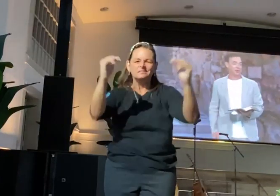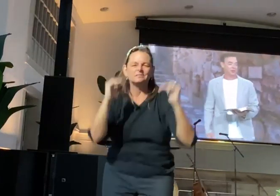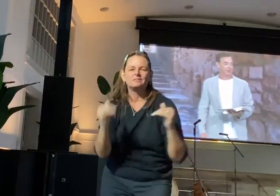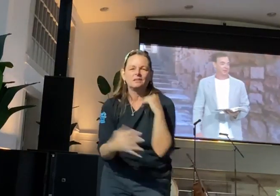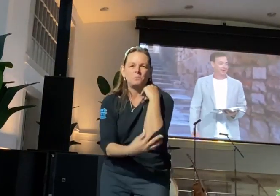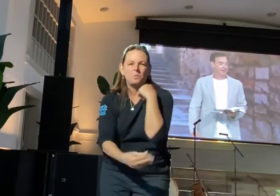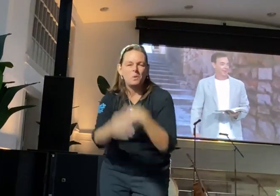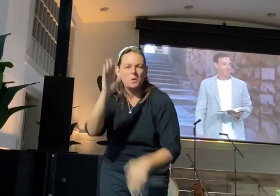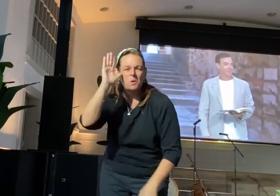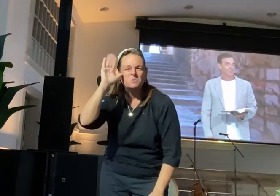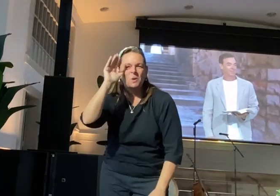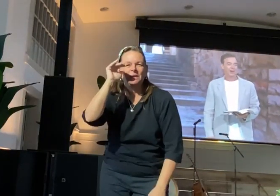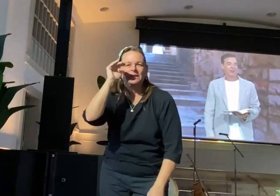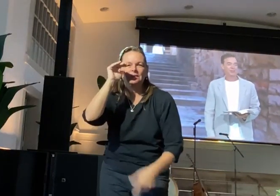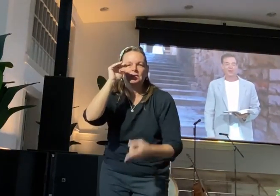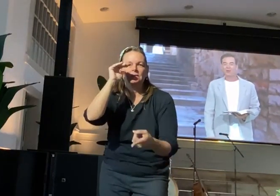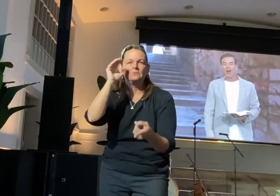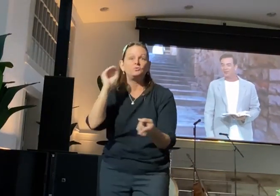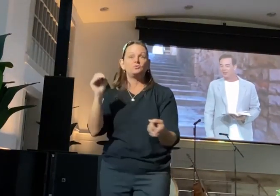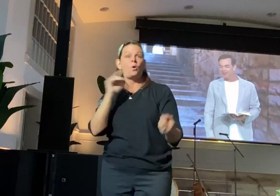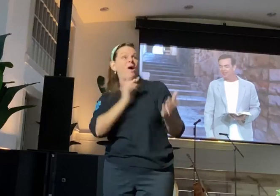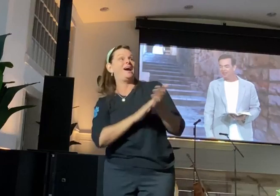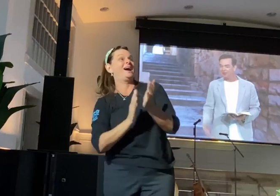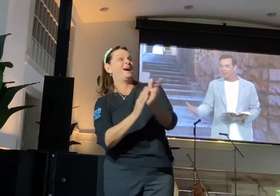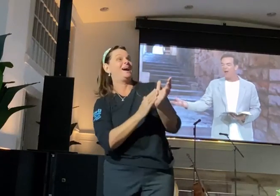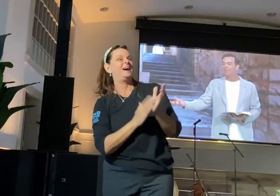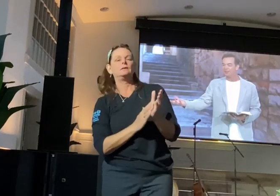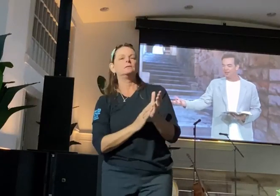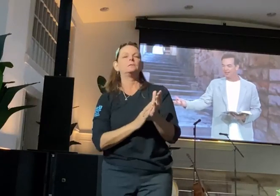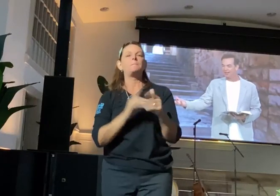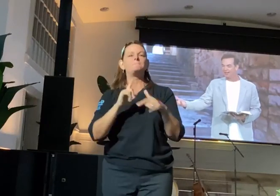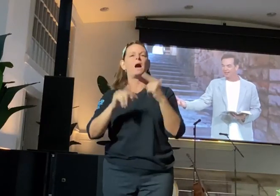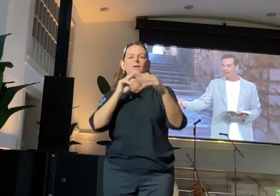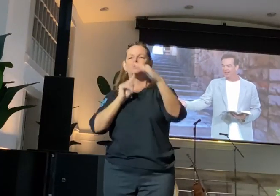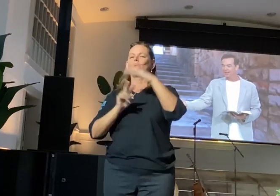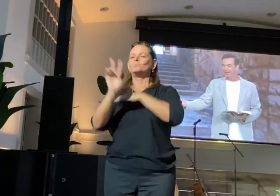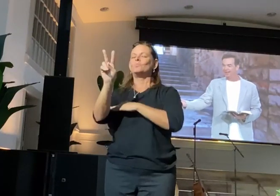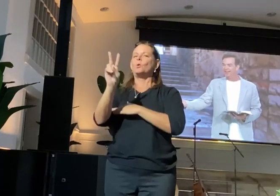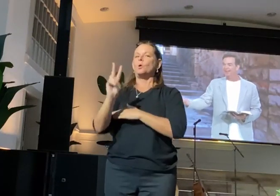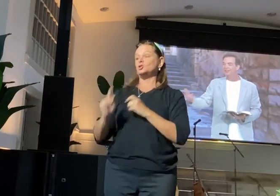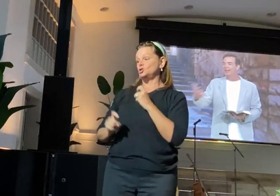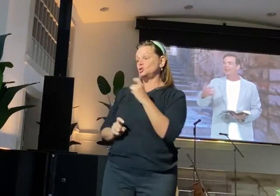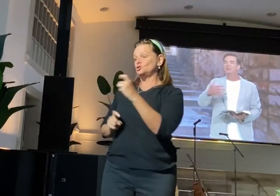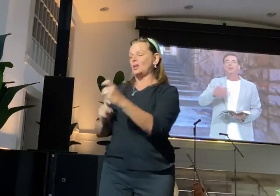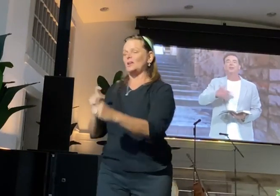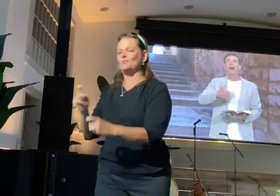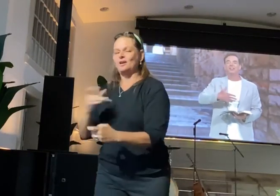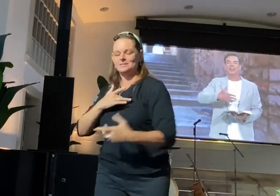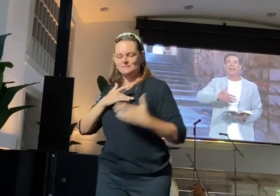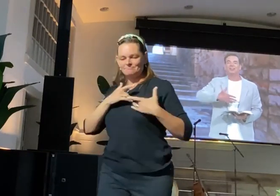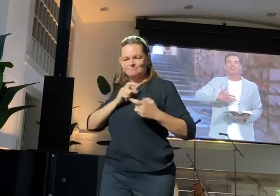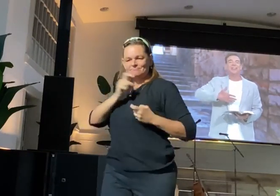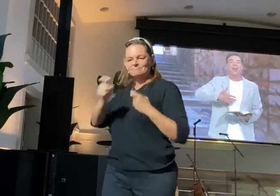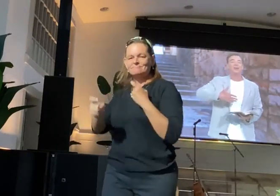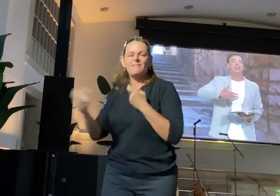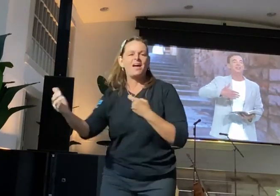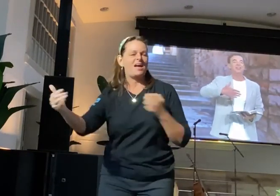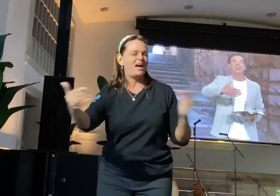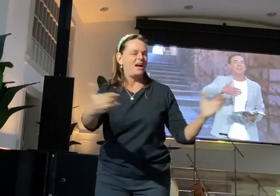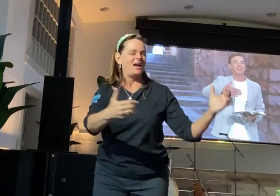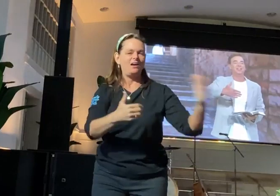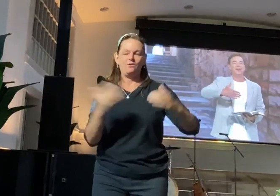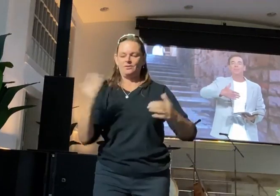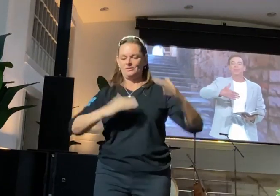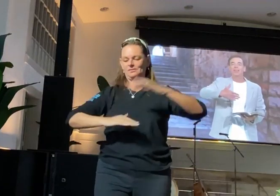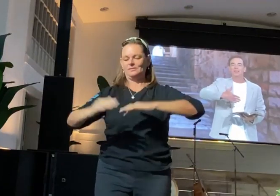his donation. But his generosity fulfills prophecy. His generosity actually